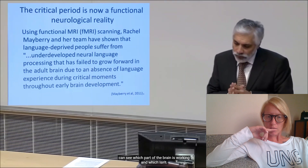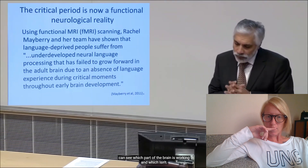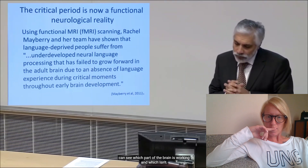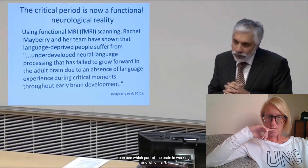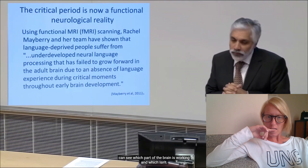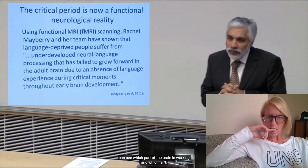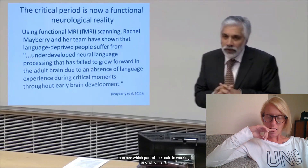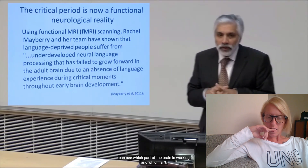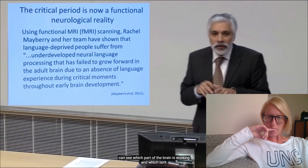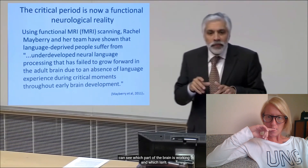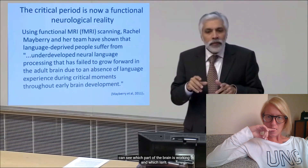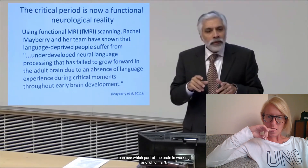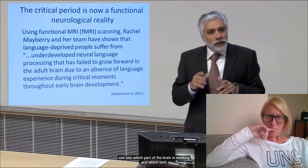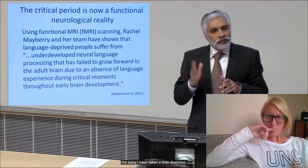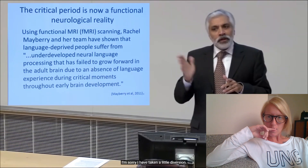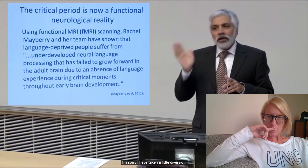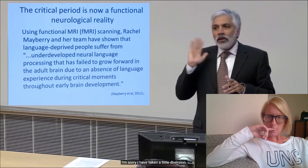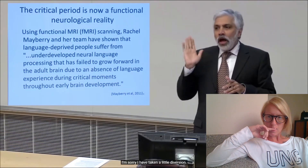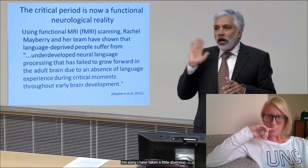and which isn't.